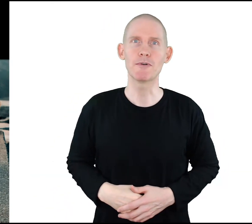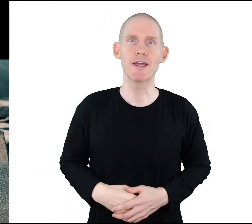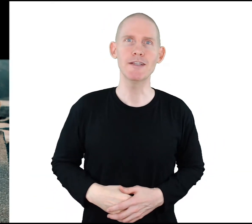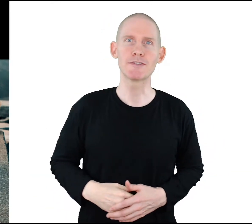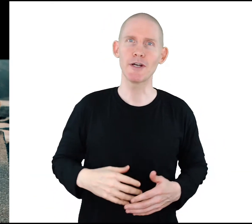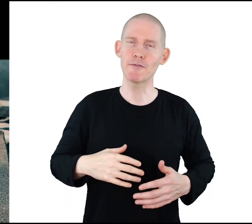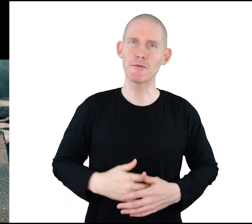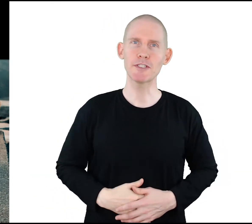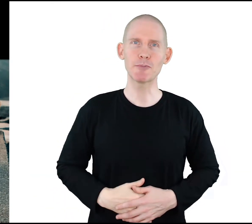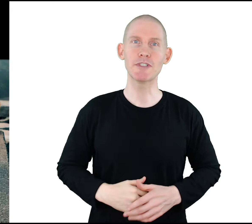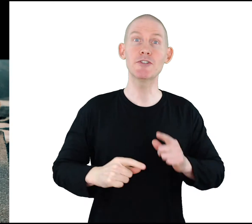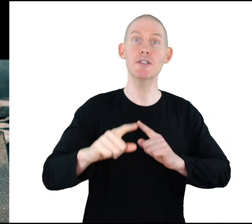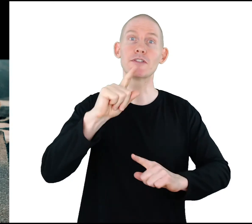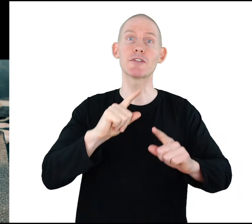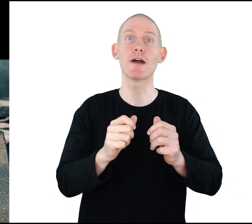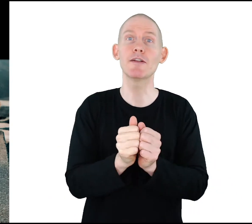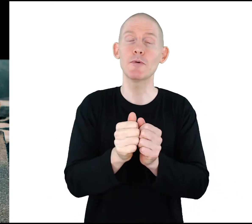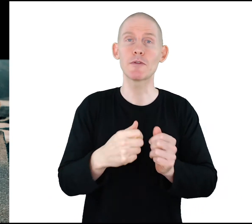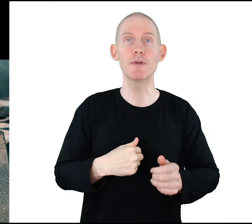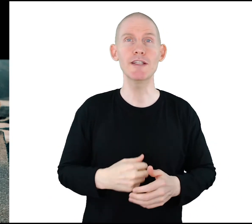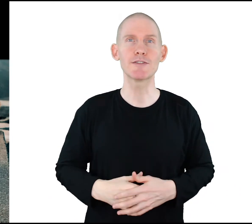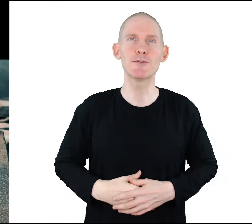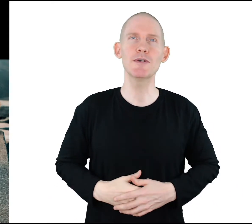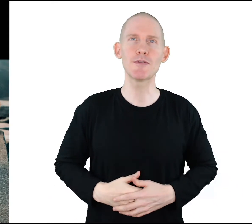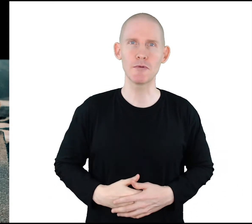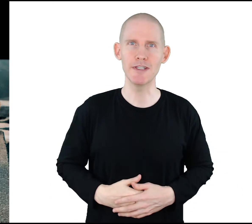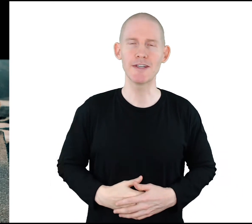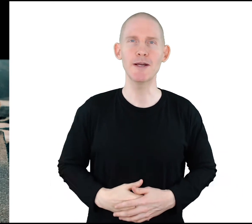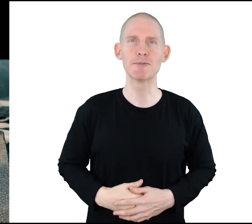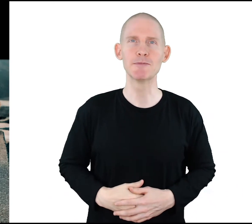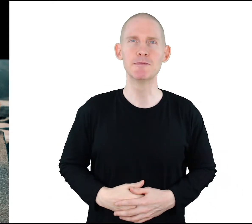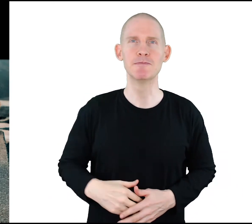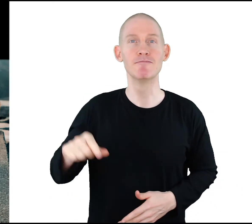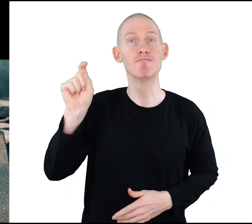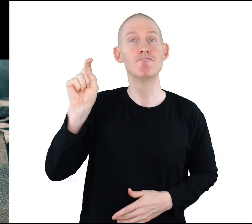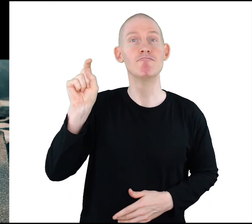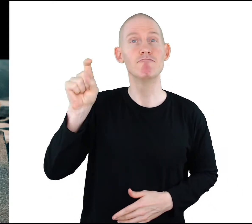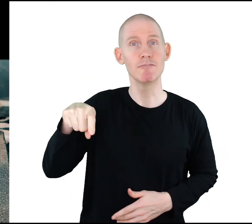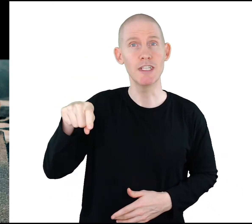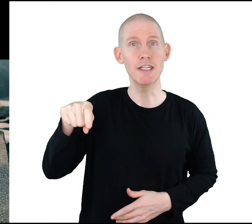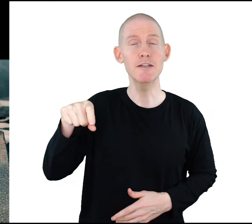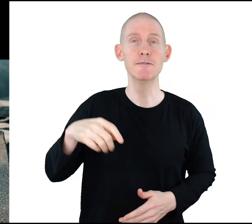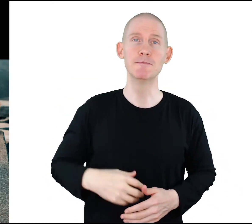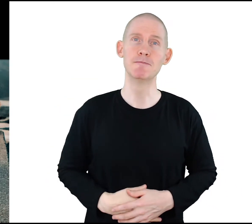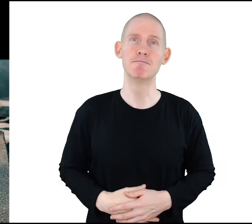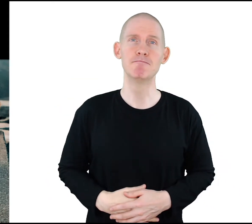Okay, starting from the rest position, sign with me. Let's do it 3 times. Need.